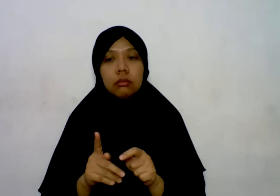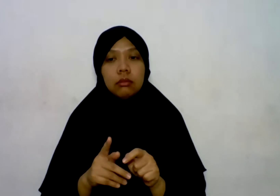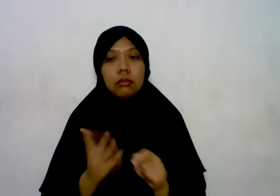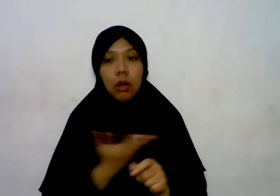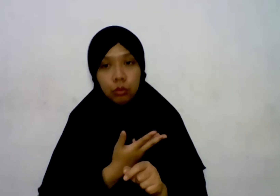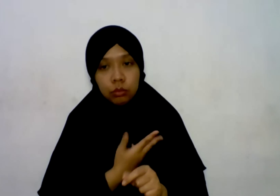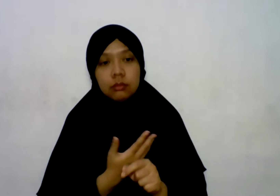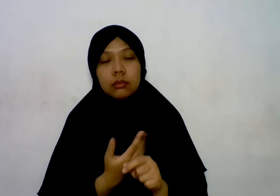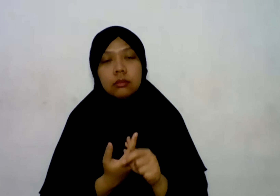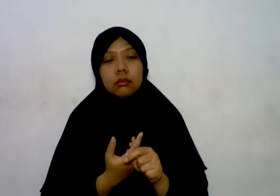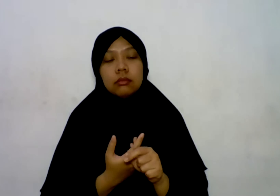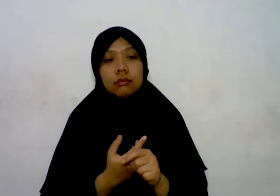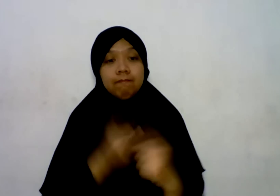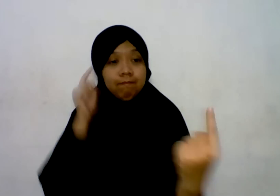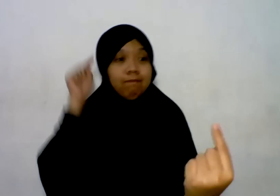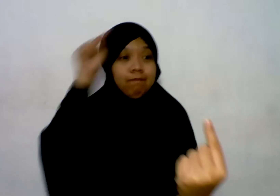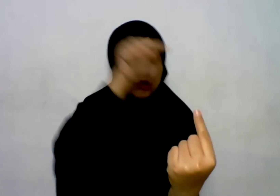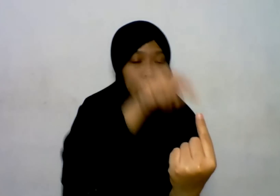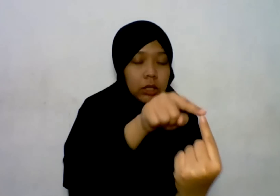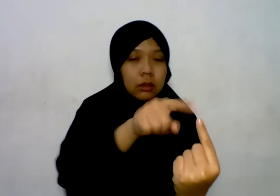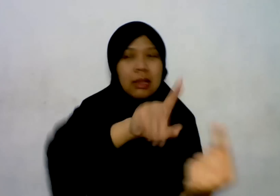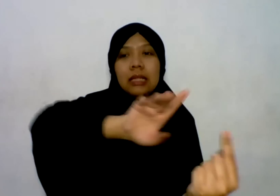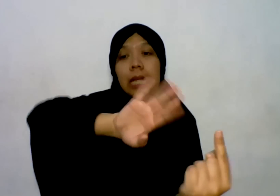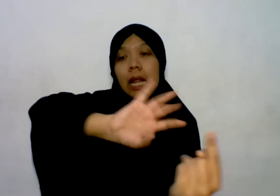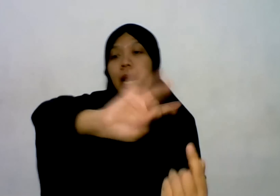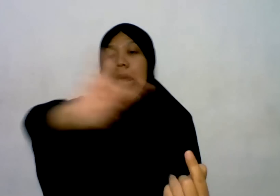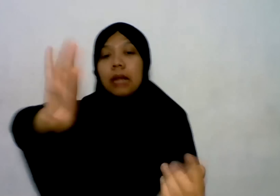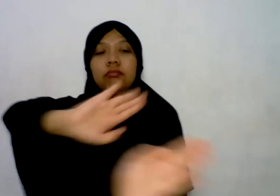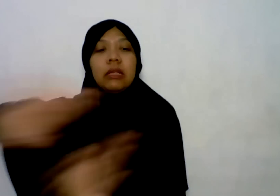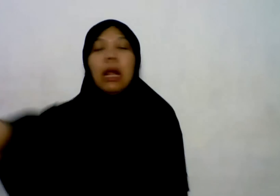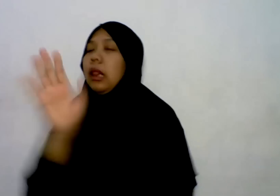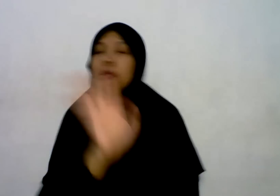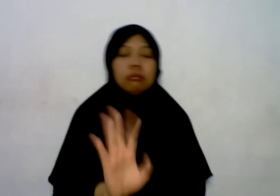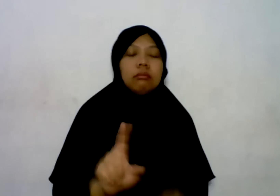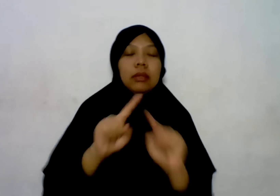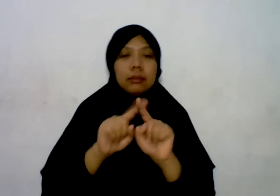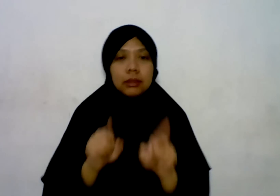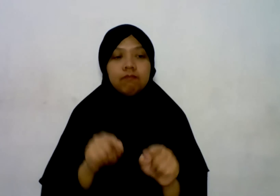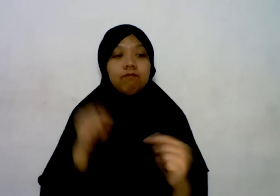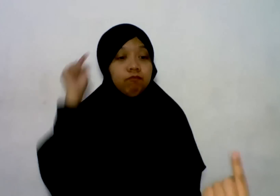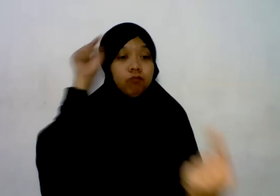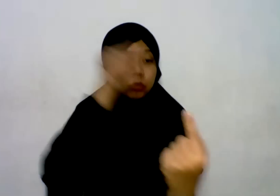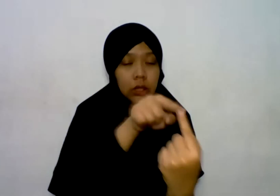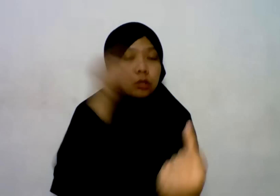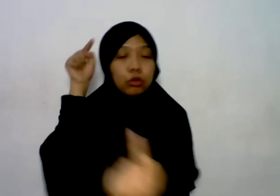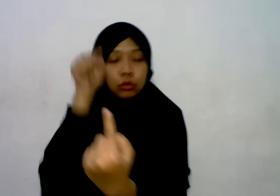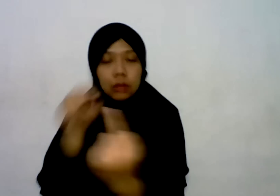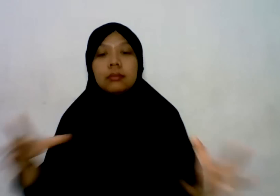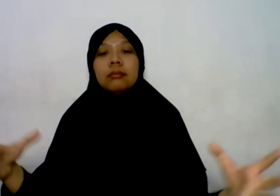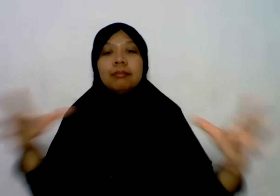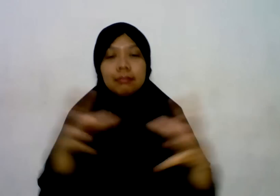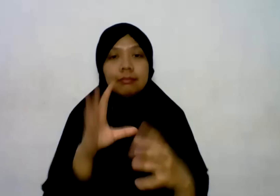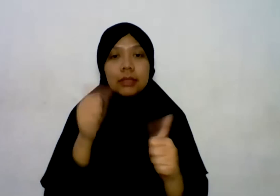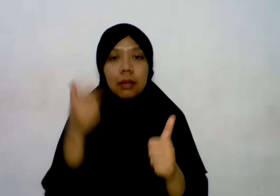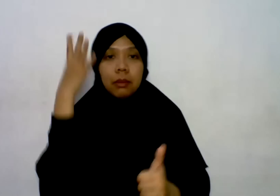someone will bring their own flag, but need to understand about other flags and really building